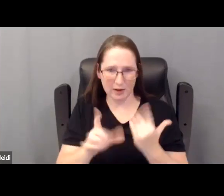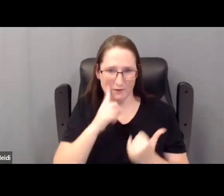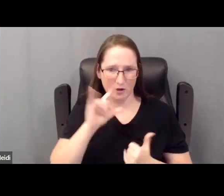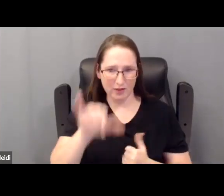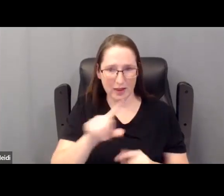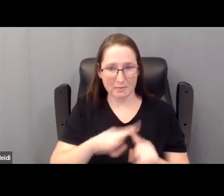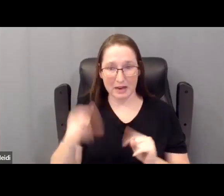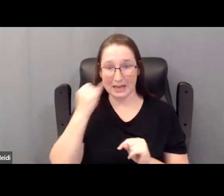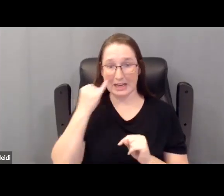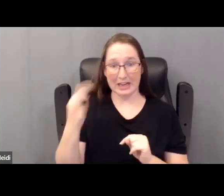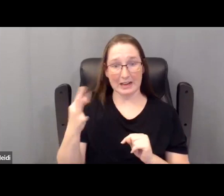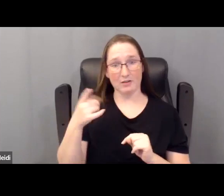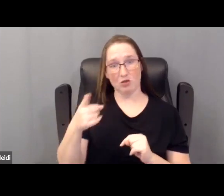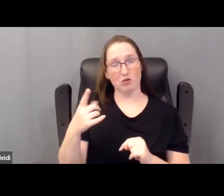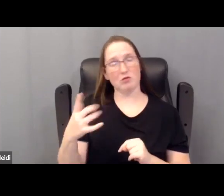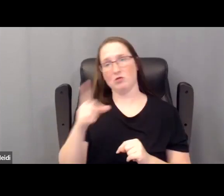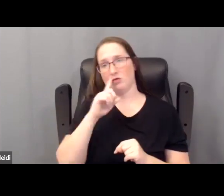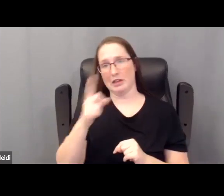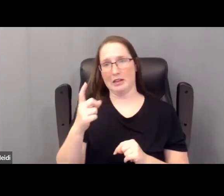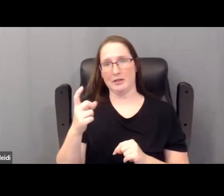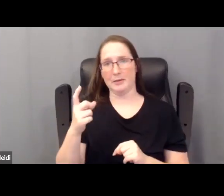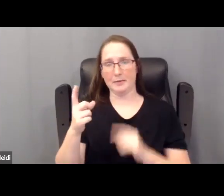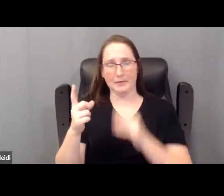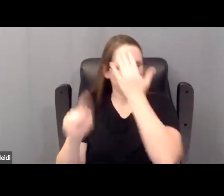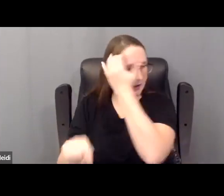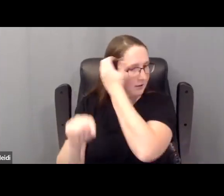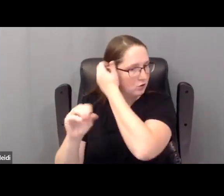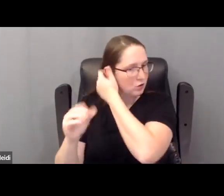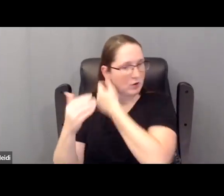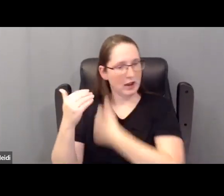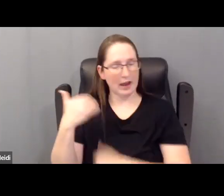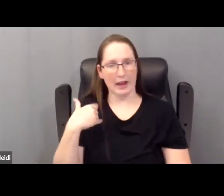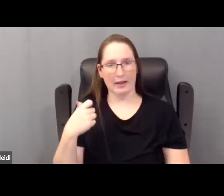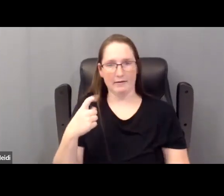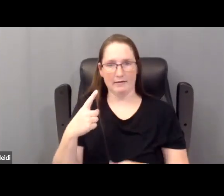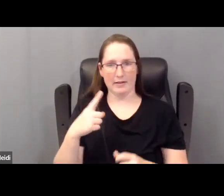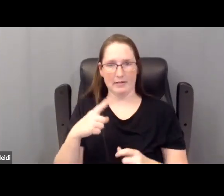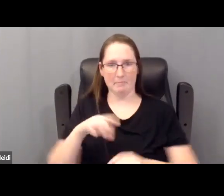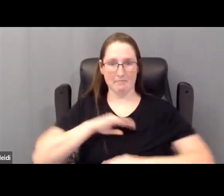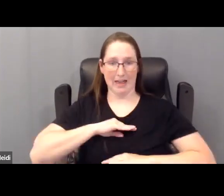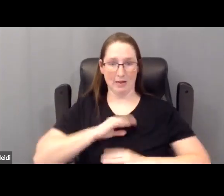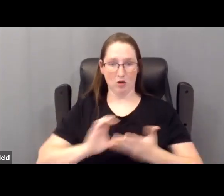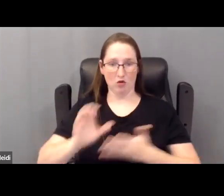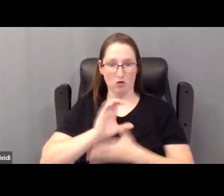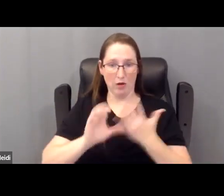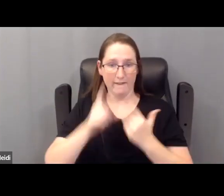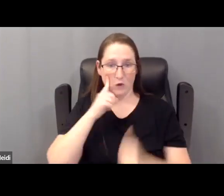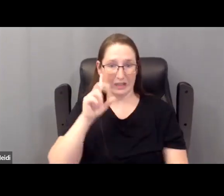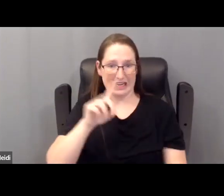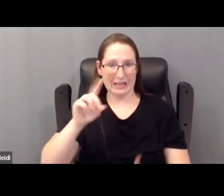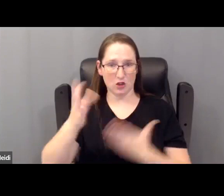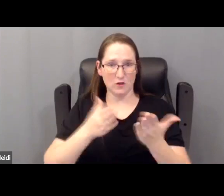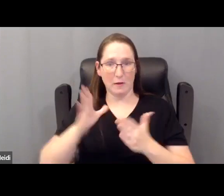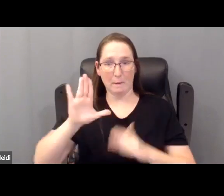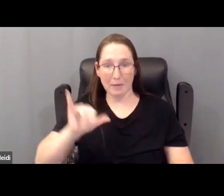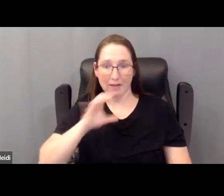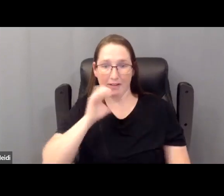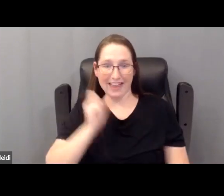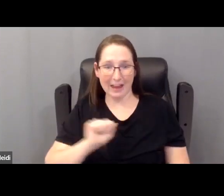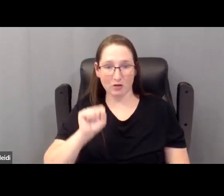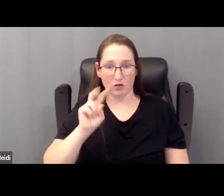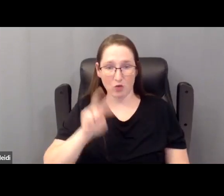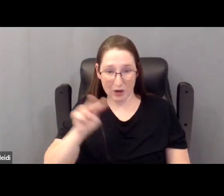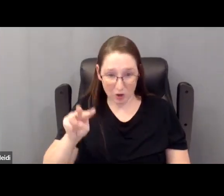if you essentially have to have met the criteria for DD services by the age of 22,